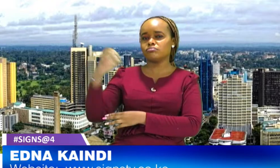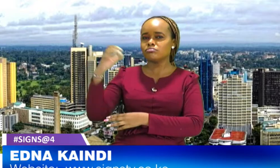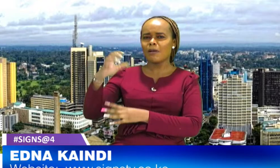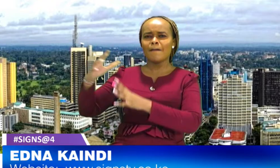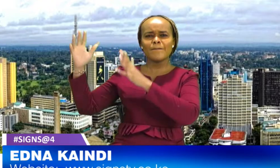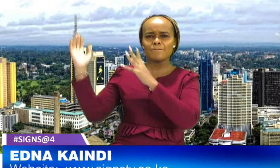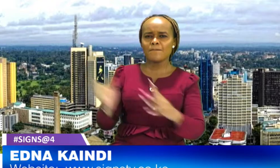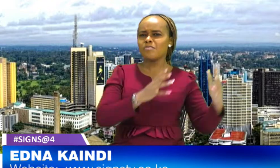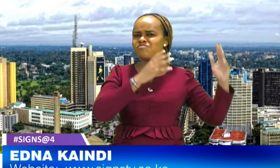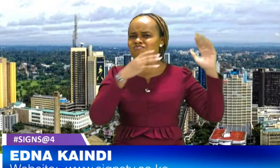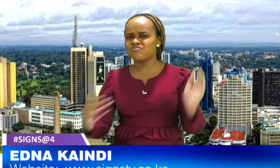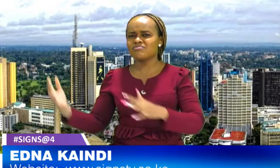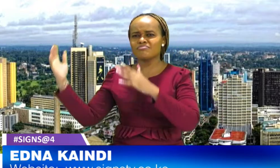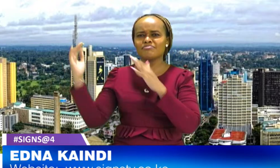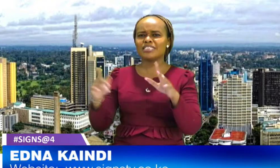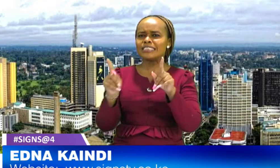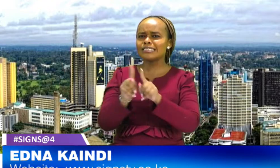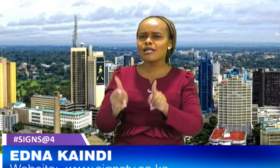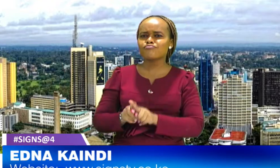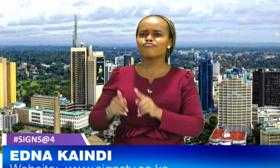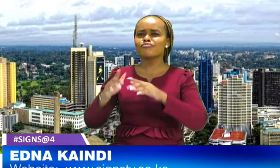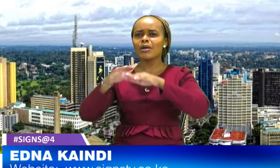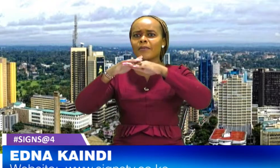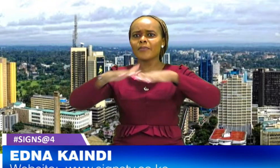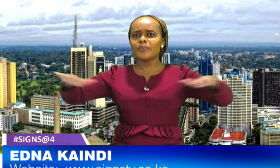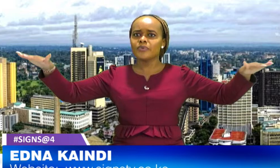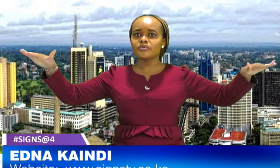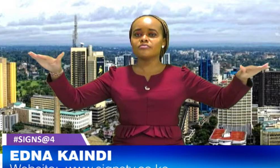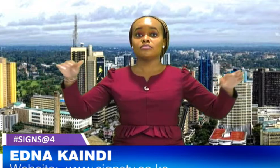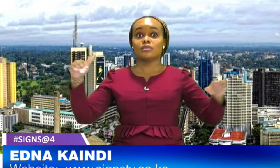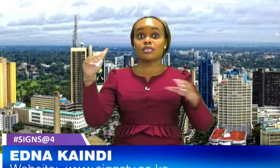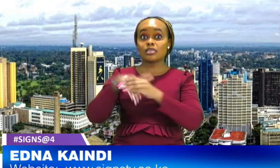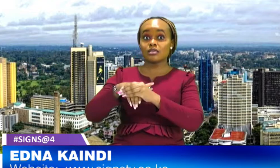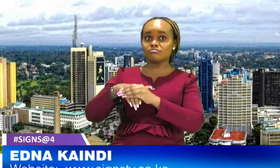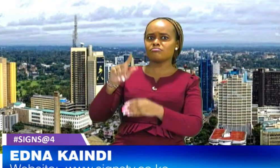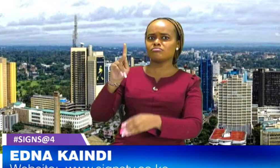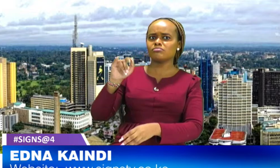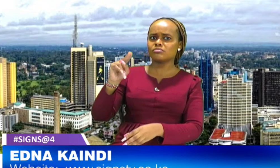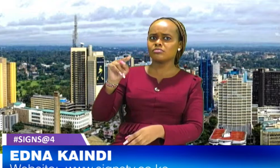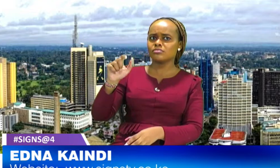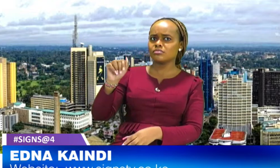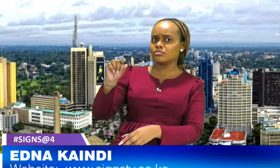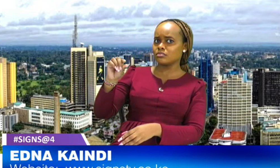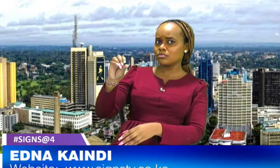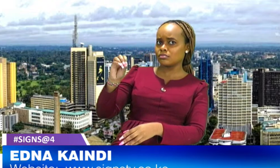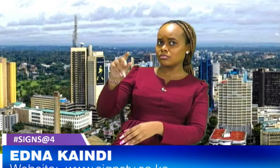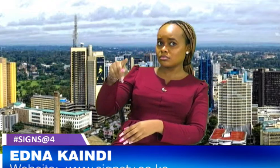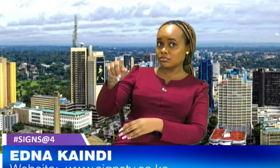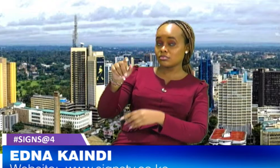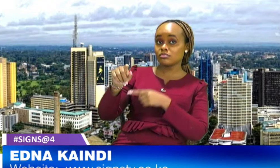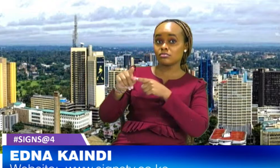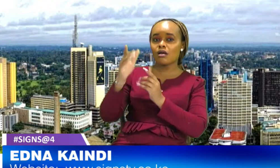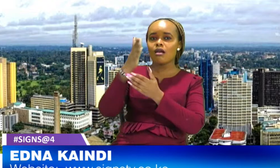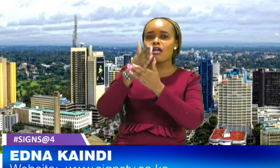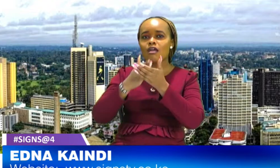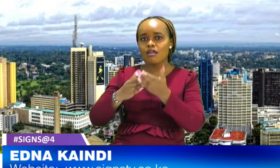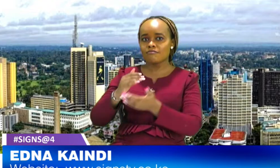rains, windstorms and floods in Kinangop sub-county